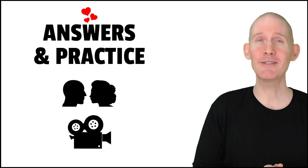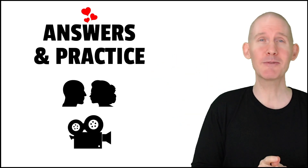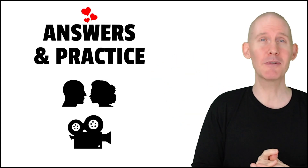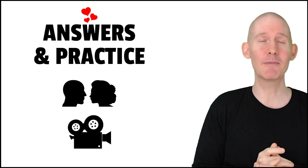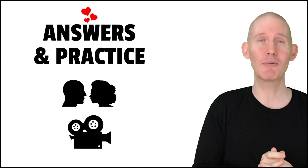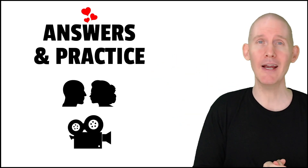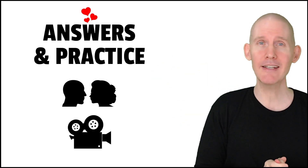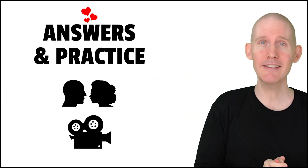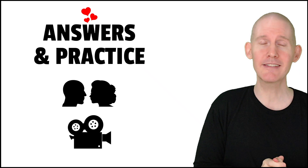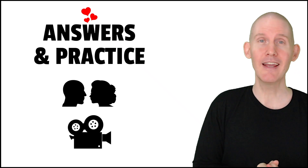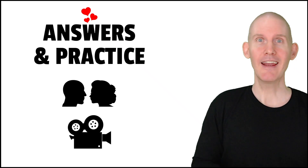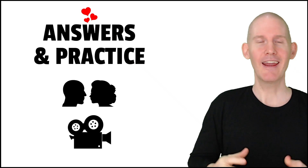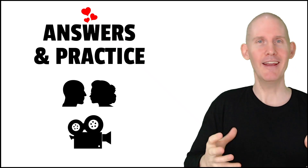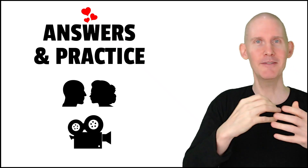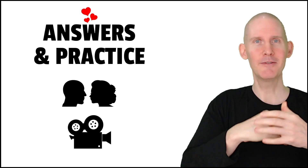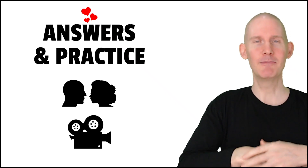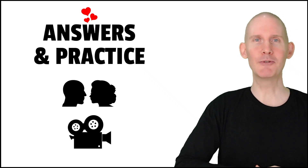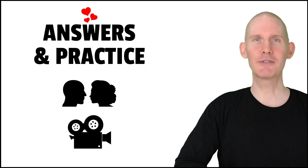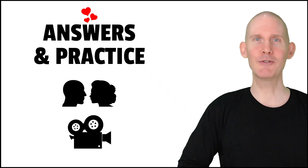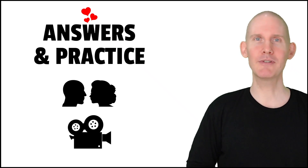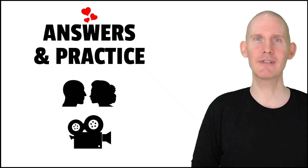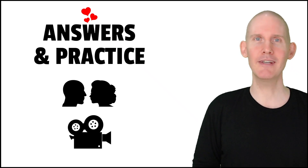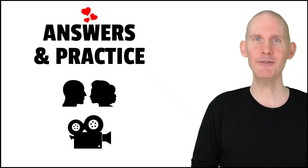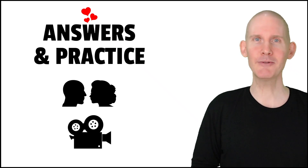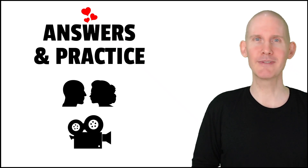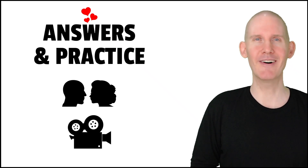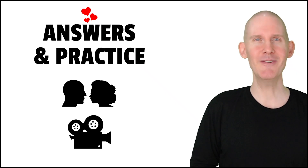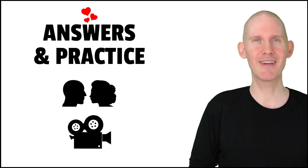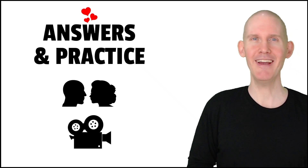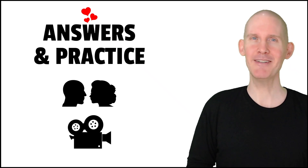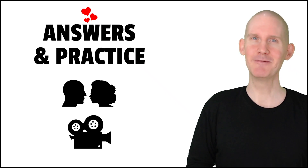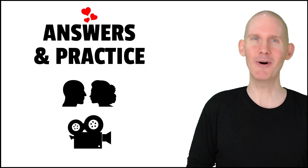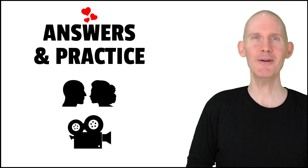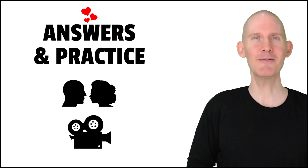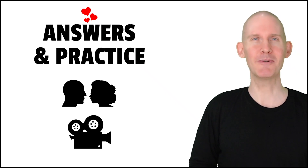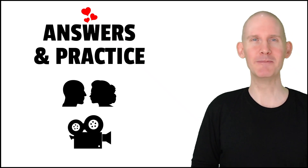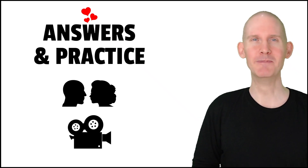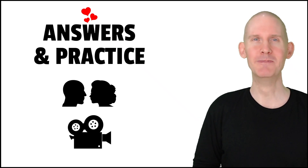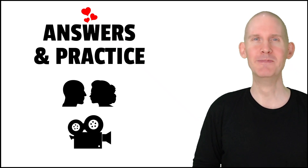we did practice, and boosted your skills. Okay, wonderful.